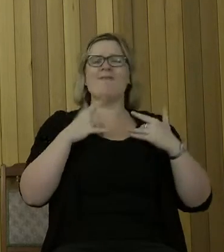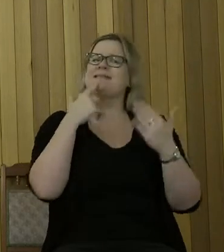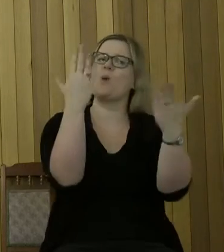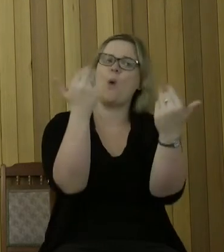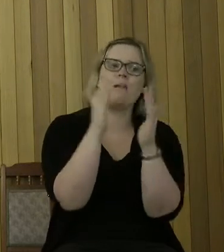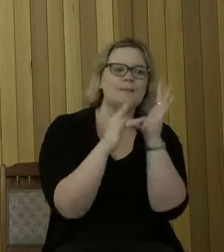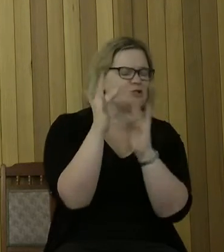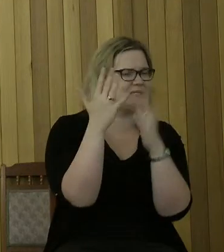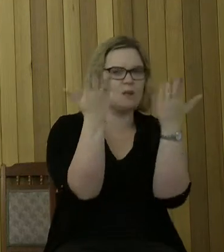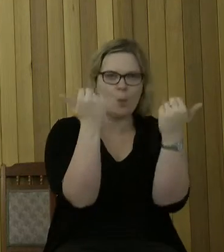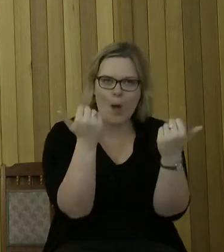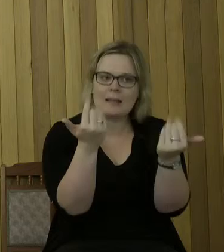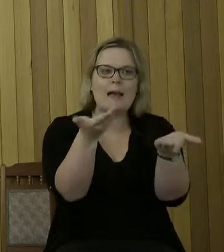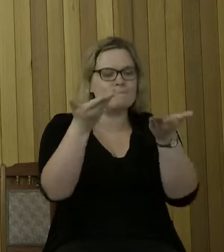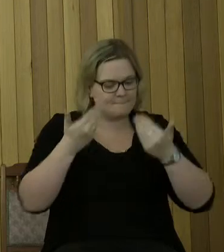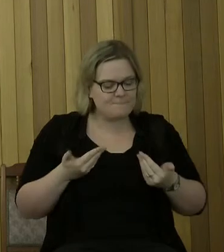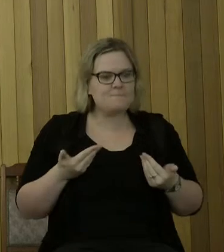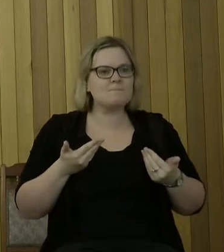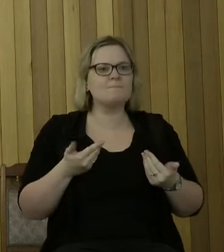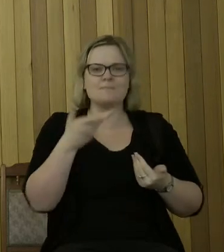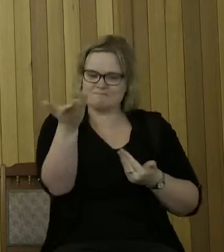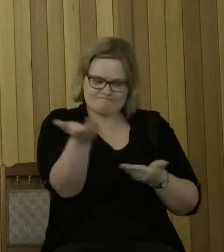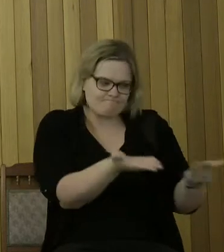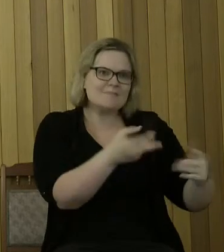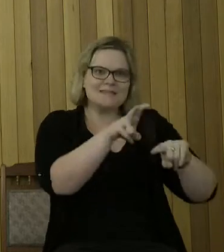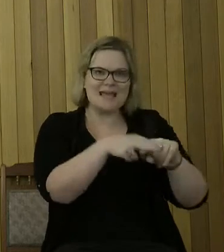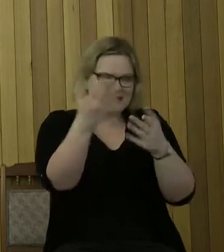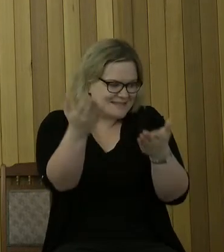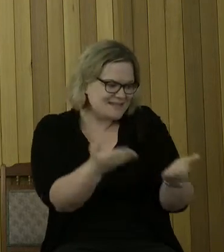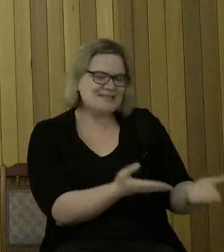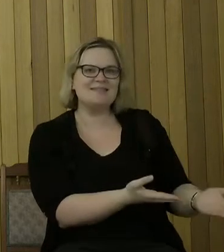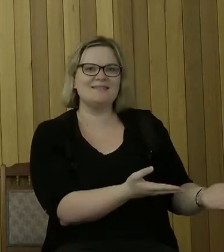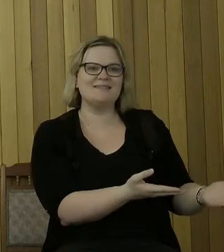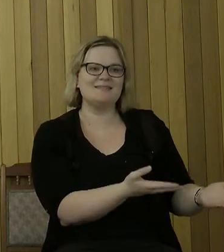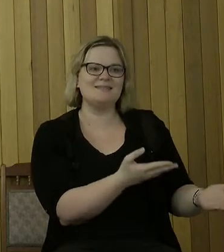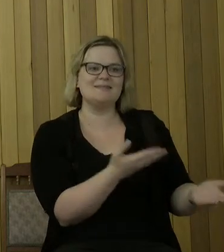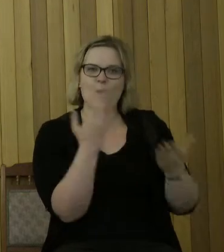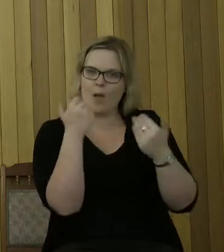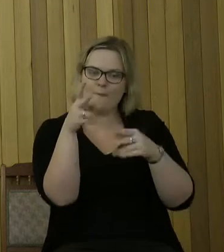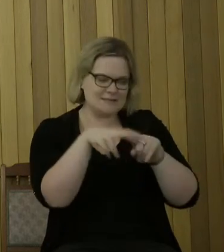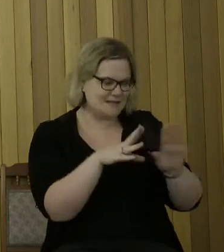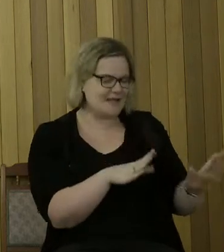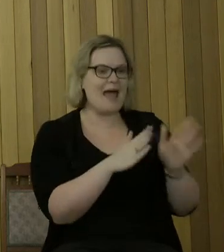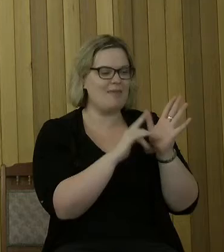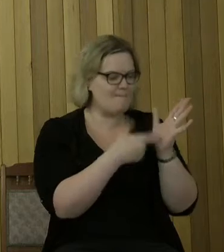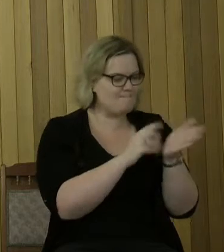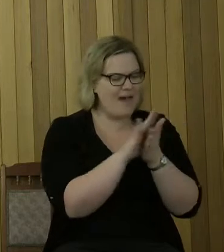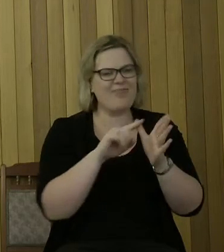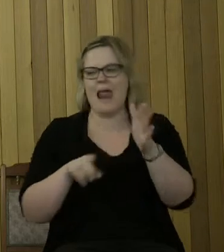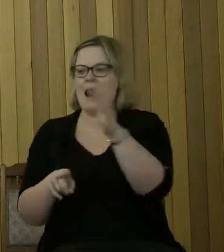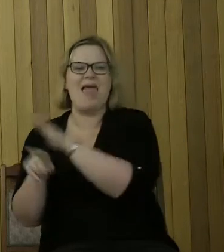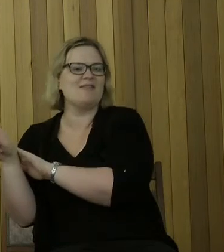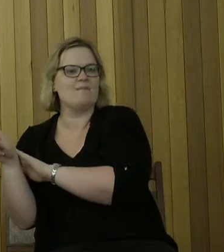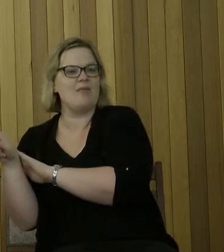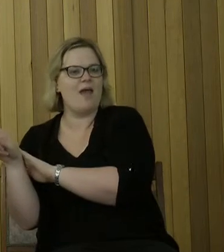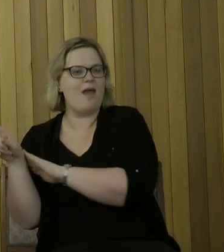Jesus Christ. Welcome. Take a seat. Take a seat. And she had left him there in